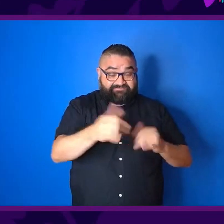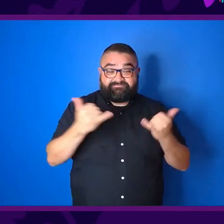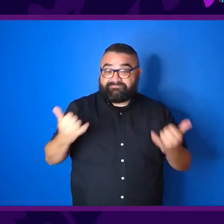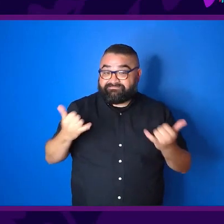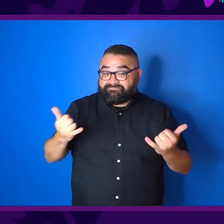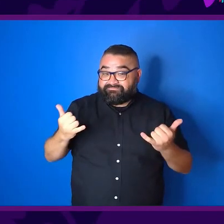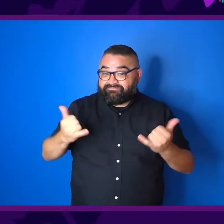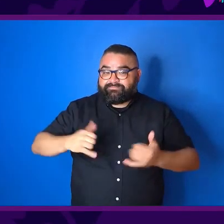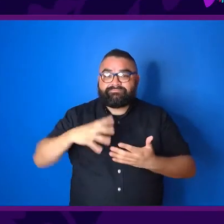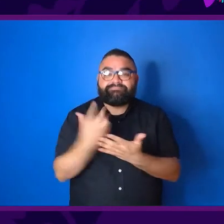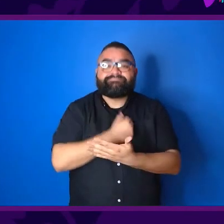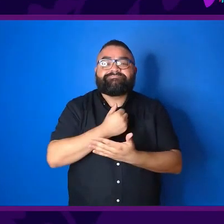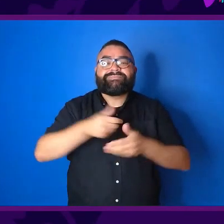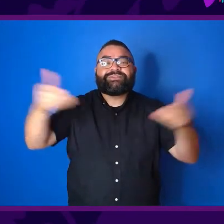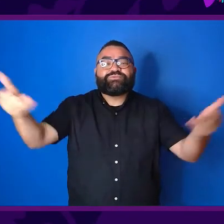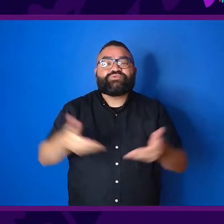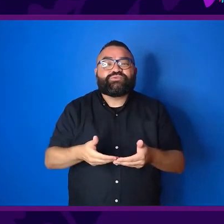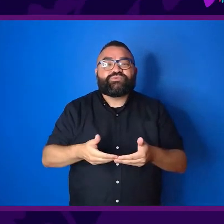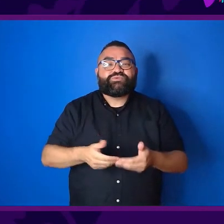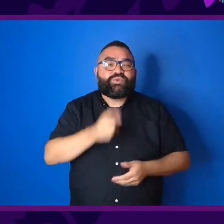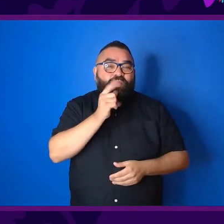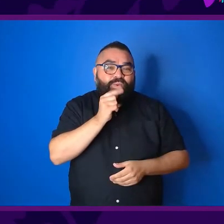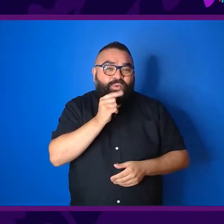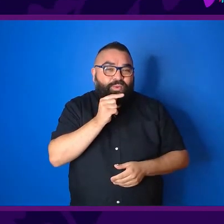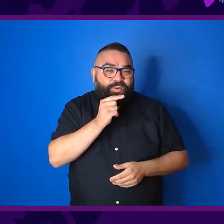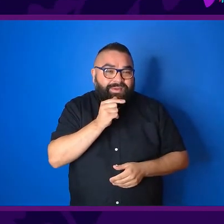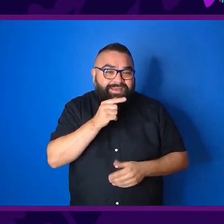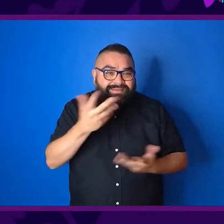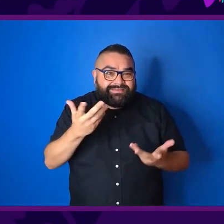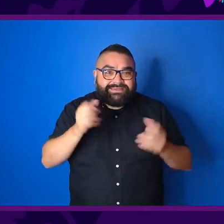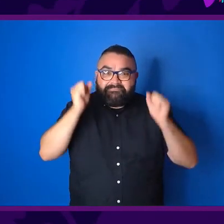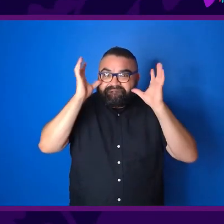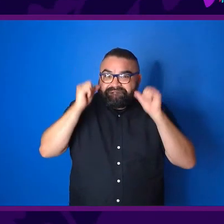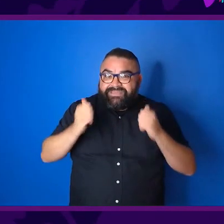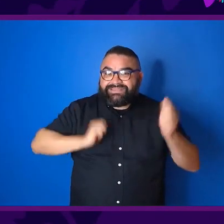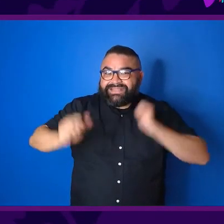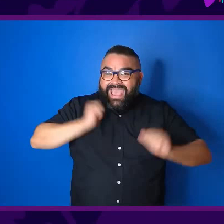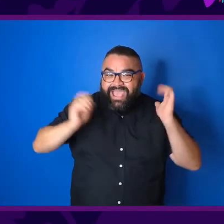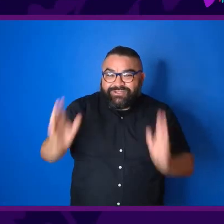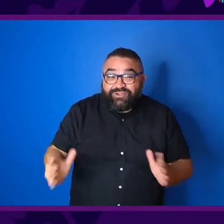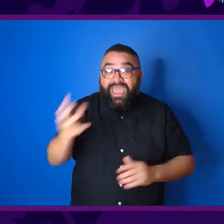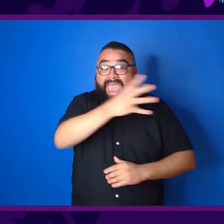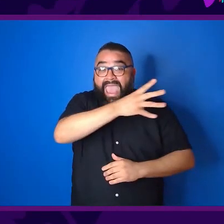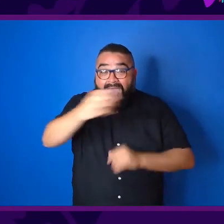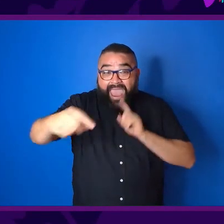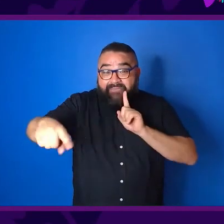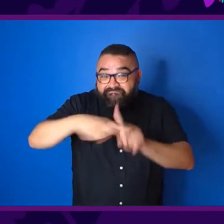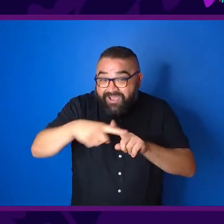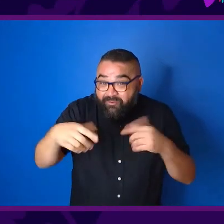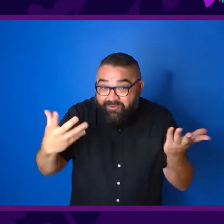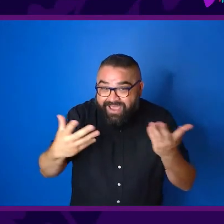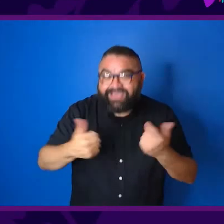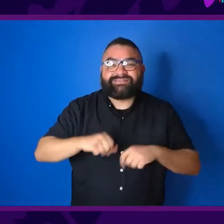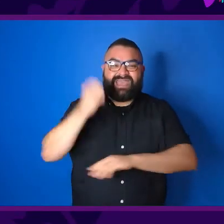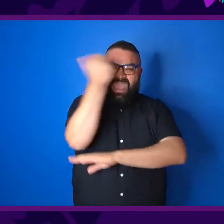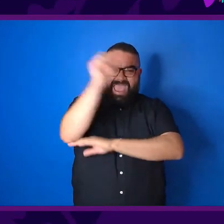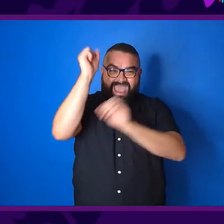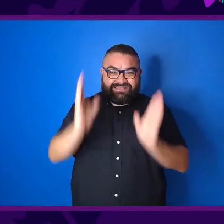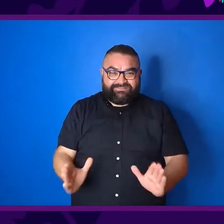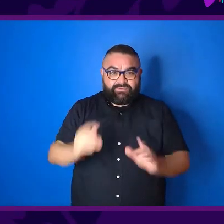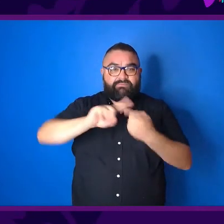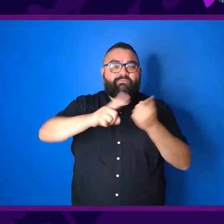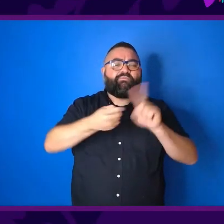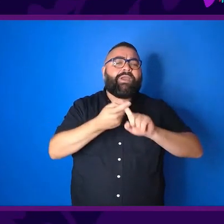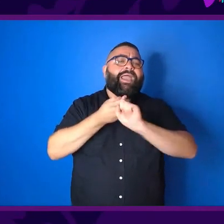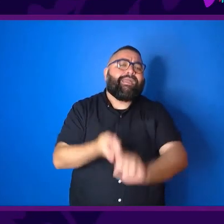to introduce our next guest, amazing actor and activist, a friend of Dolores Huerta, Please help